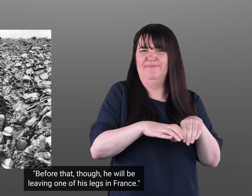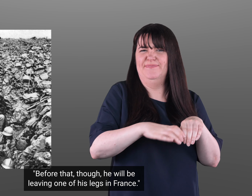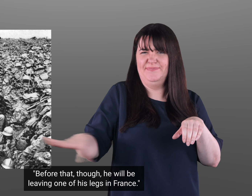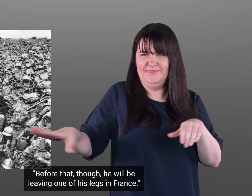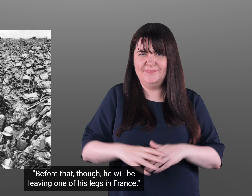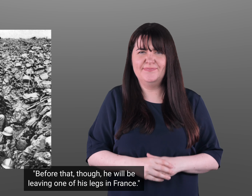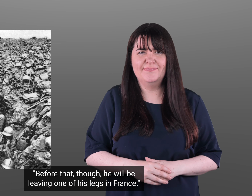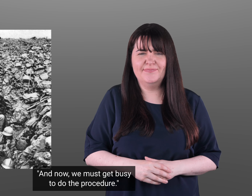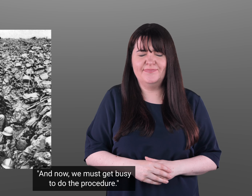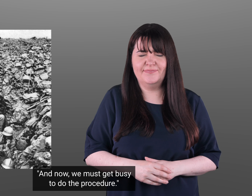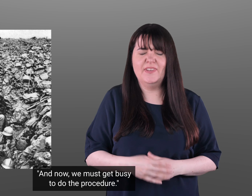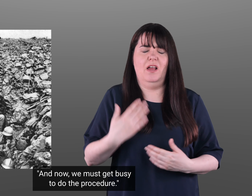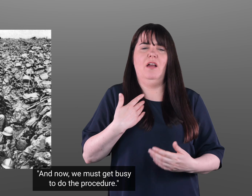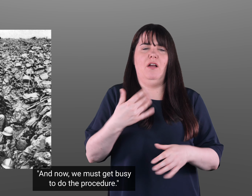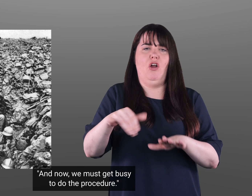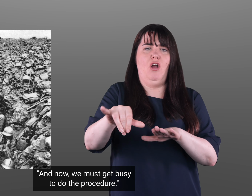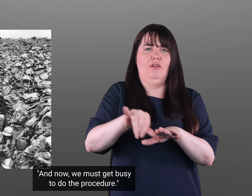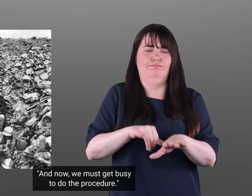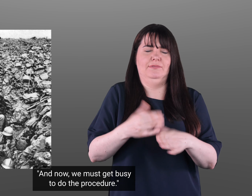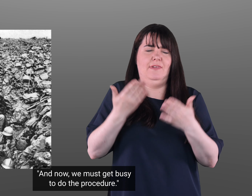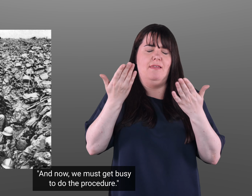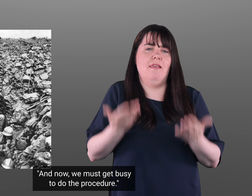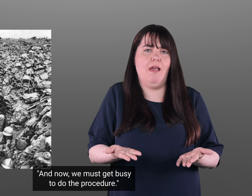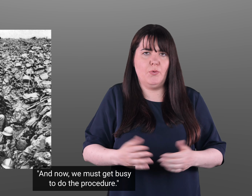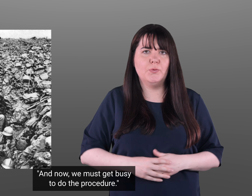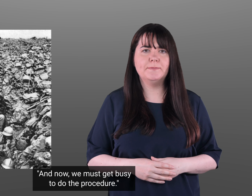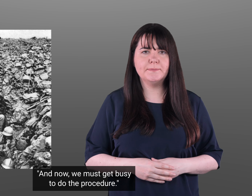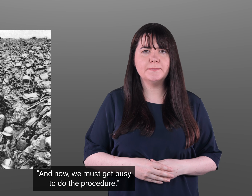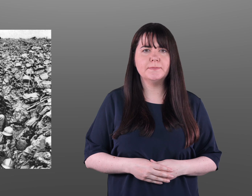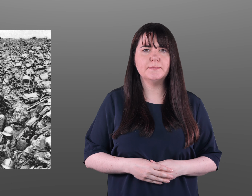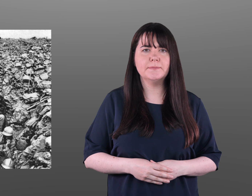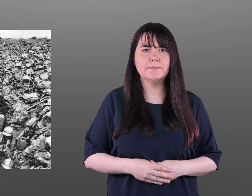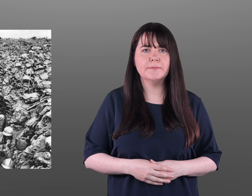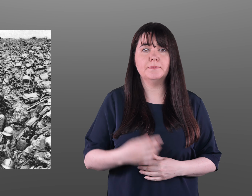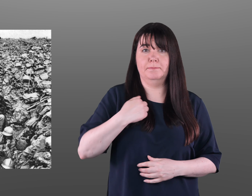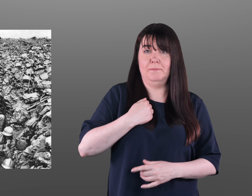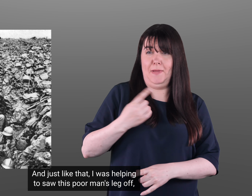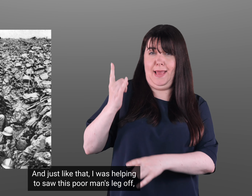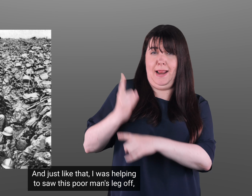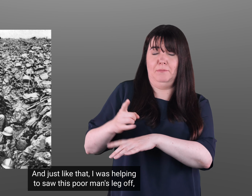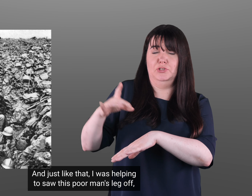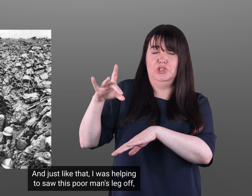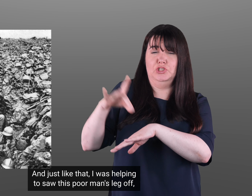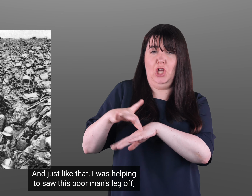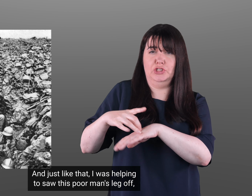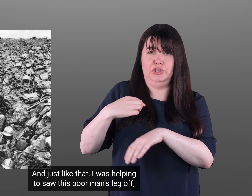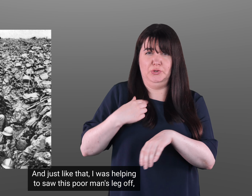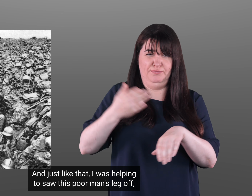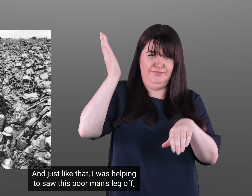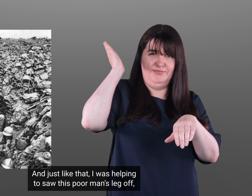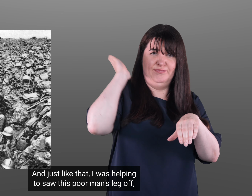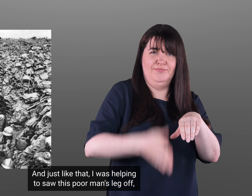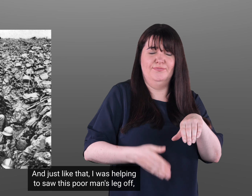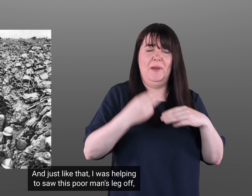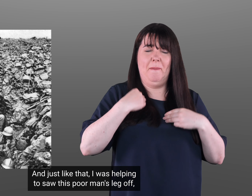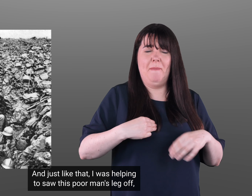legs in France. And now we must get busy to do the procedure." And just like that, I was helping to saw this poor man's leg